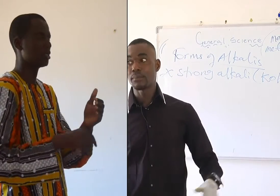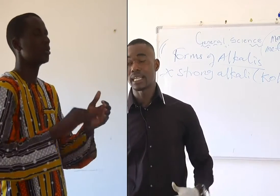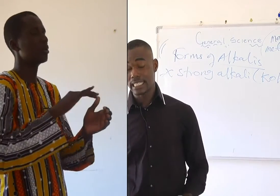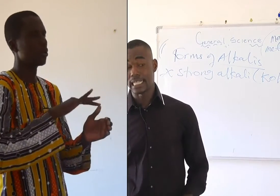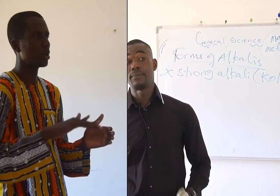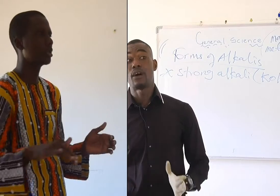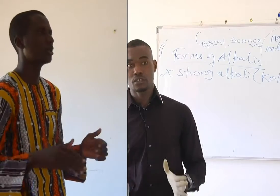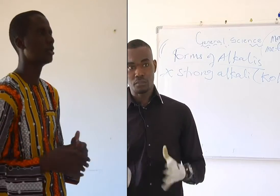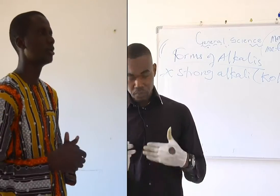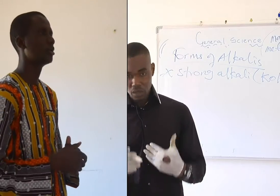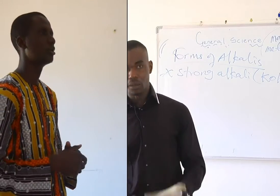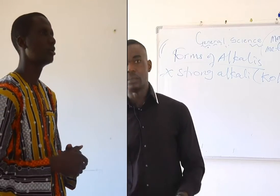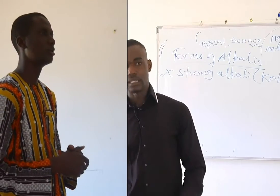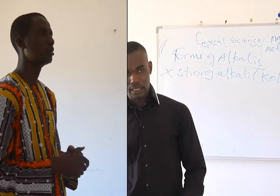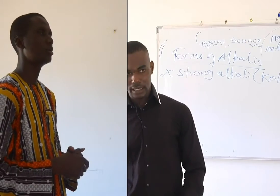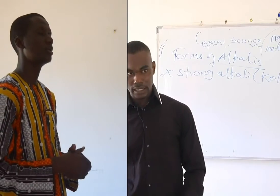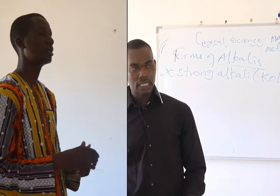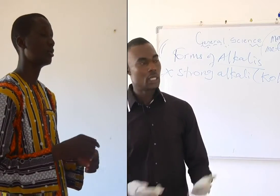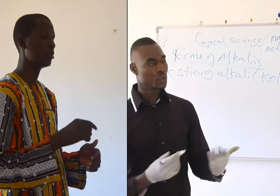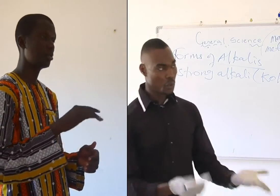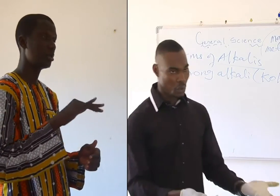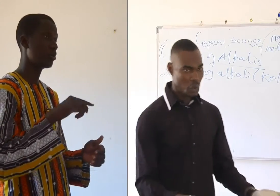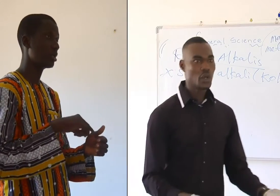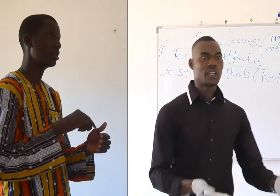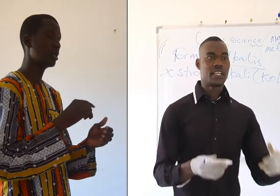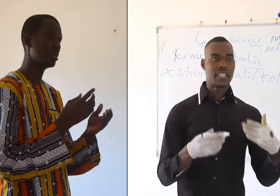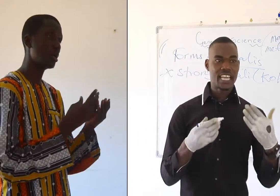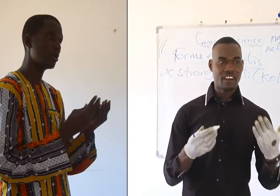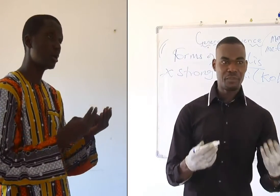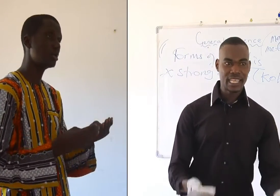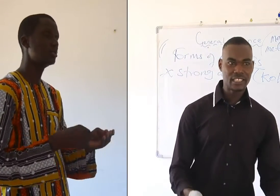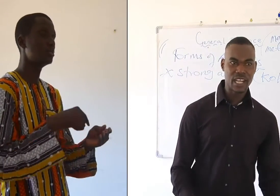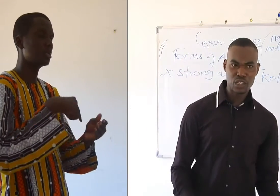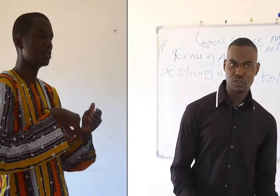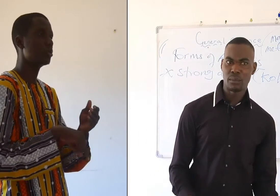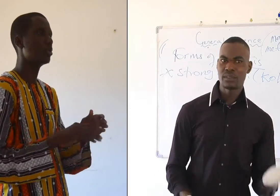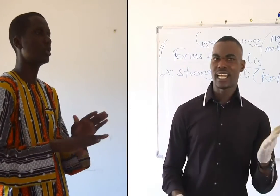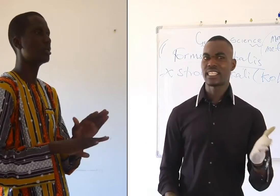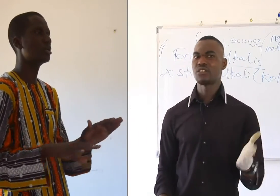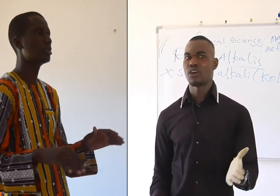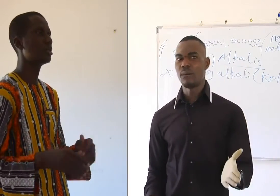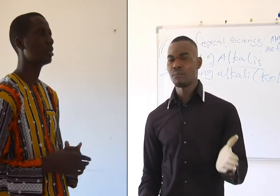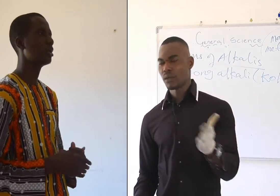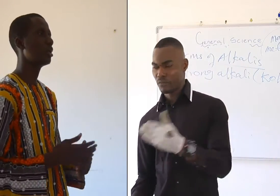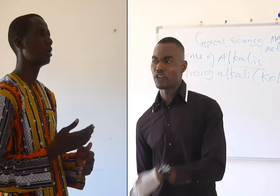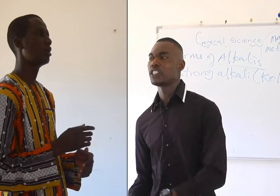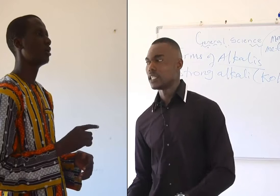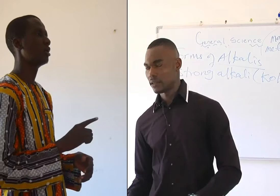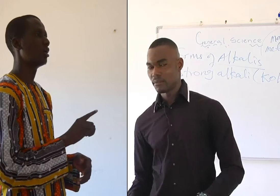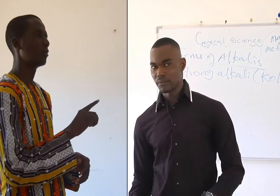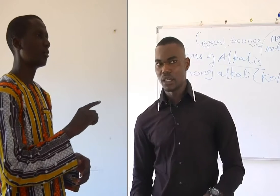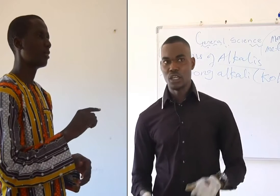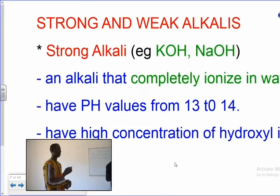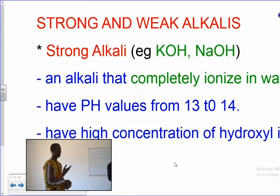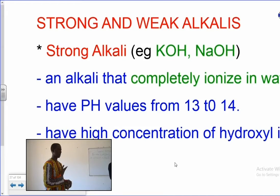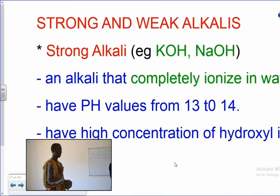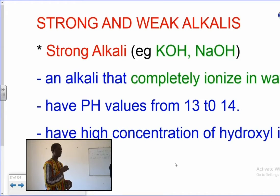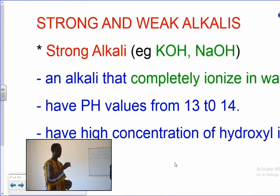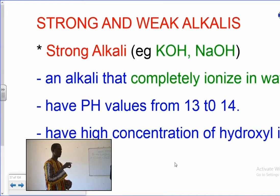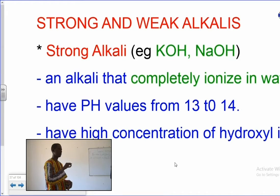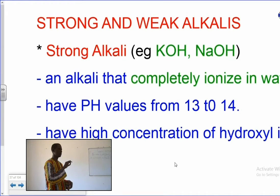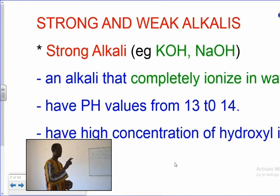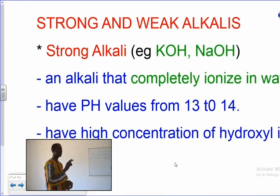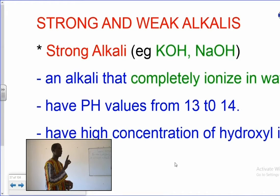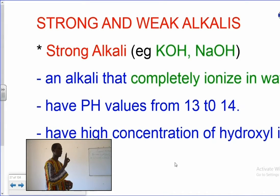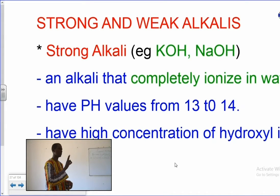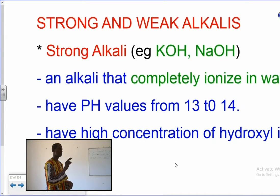Completely, not partially, but completely. Two, they have pH values from 13 to 14. Strong